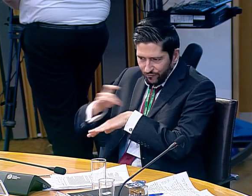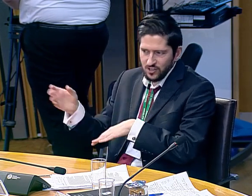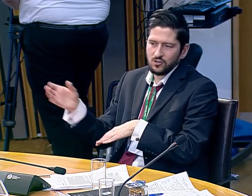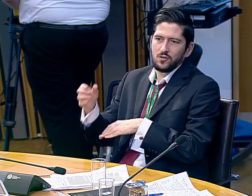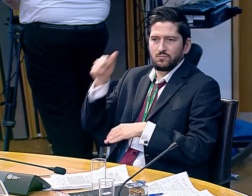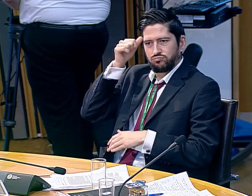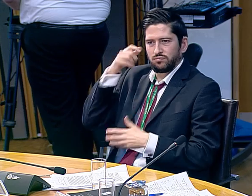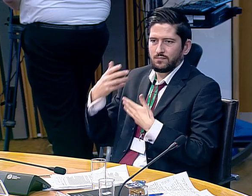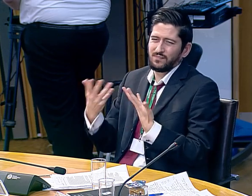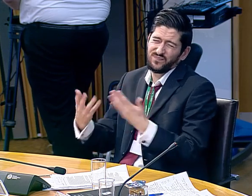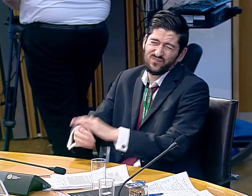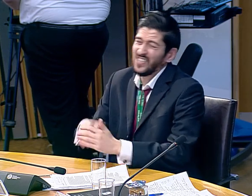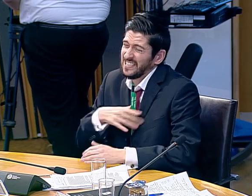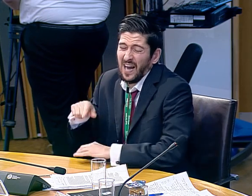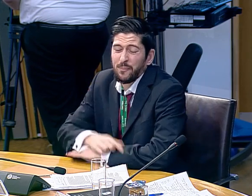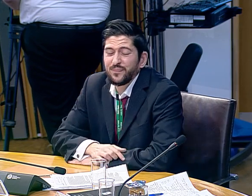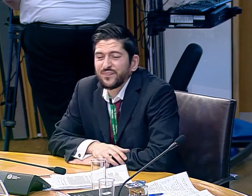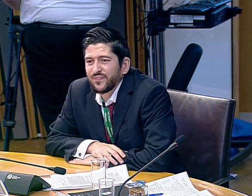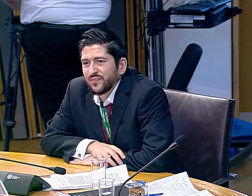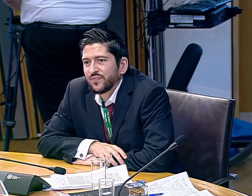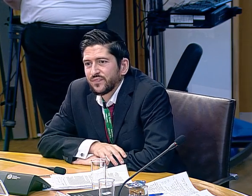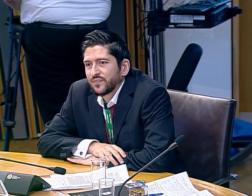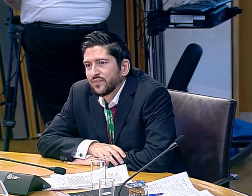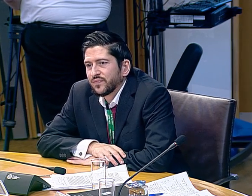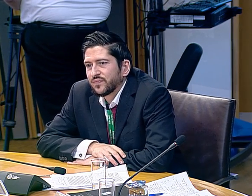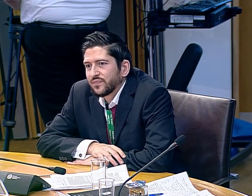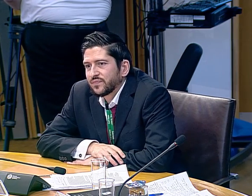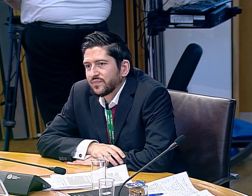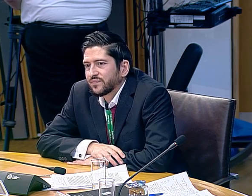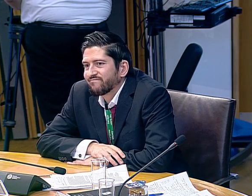support professionals in the university who understand that.